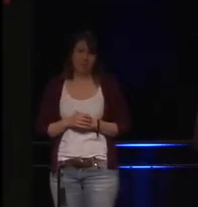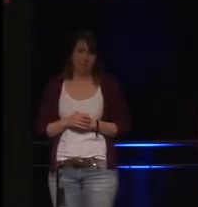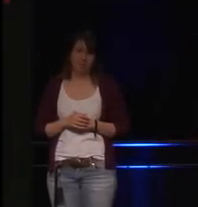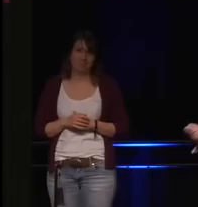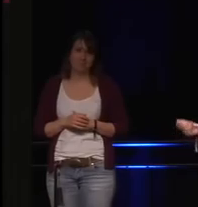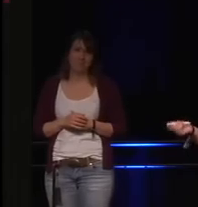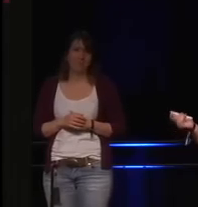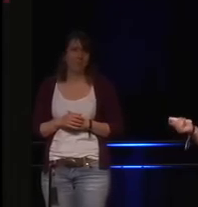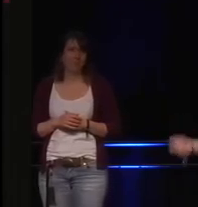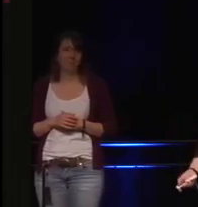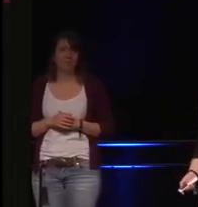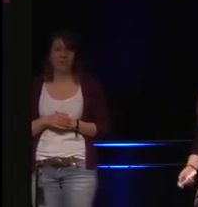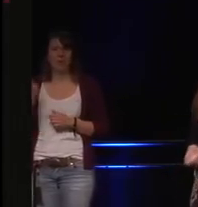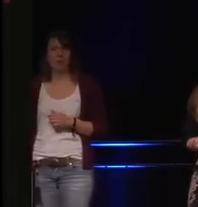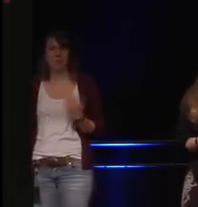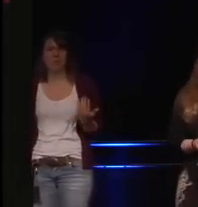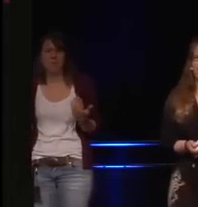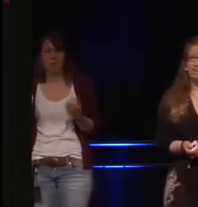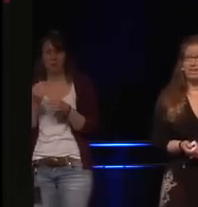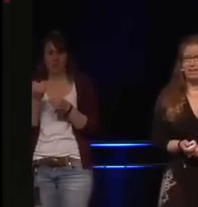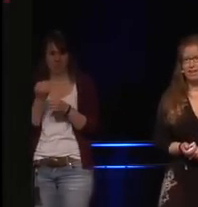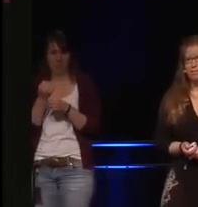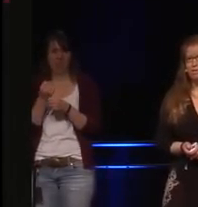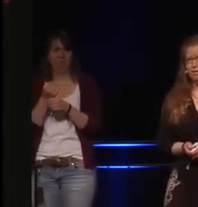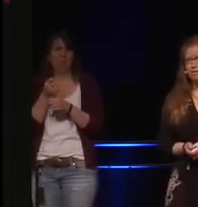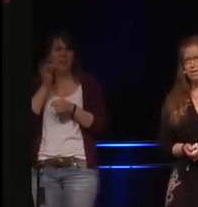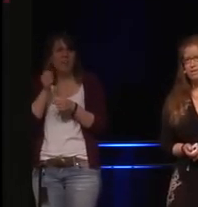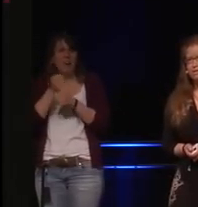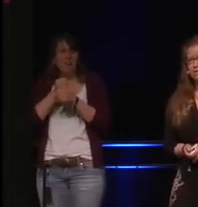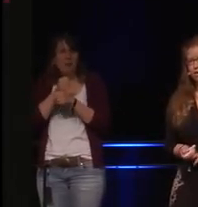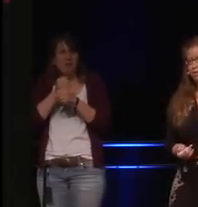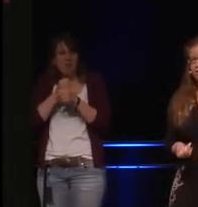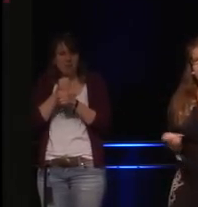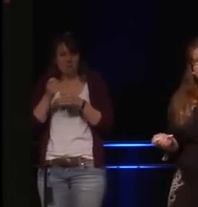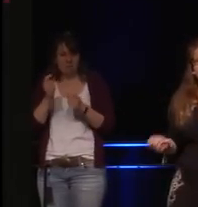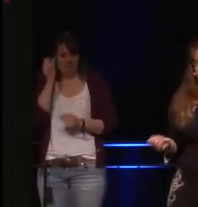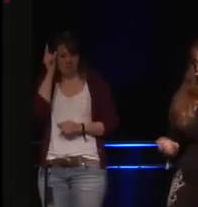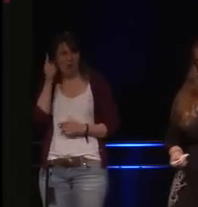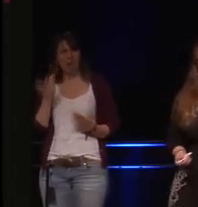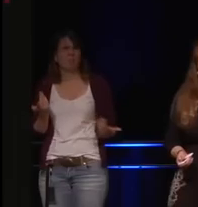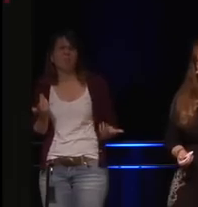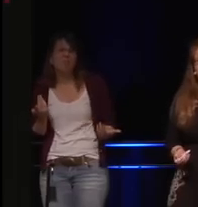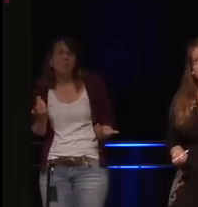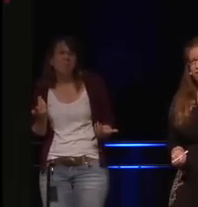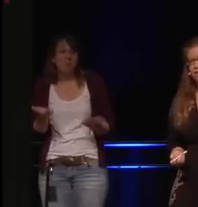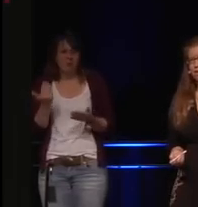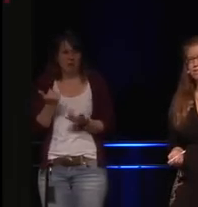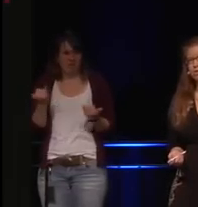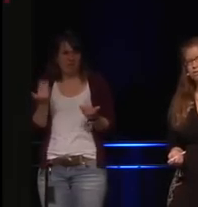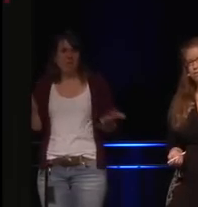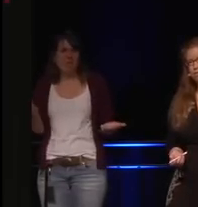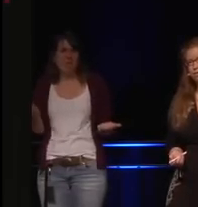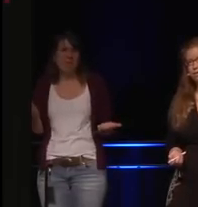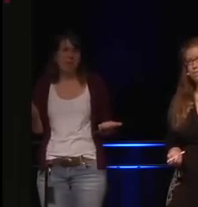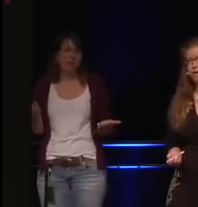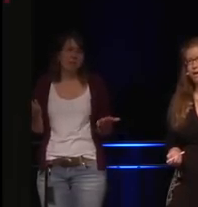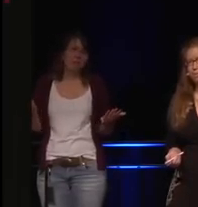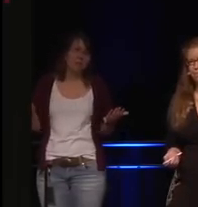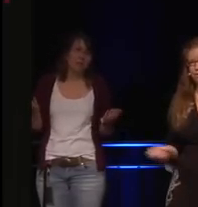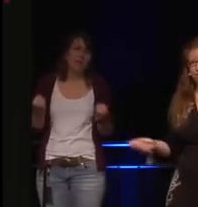what is smart about a coffee maker? It only gets, it doesn't get smart when you regulate your coffee